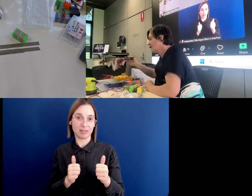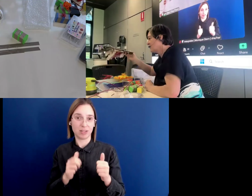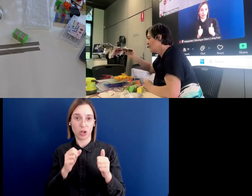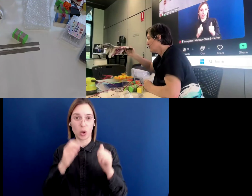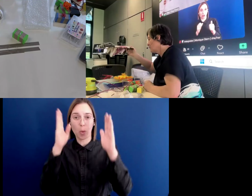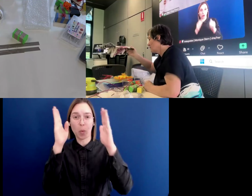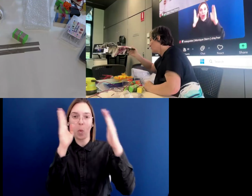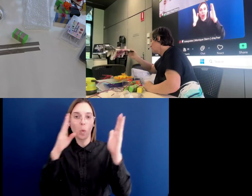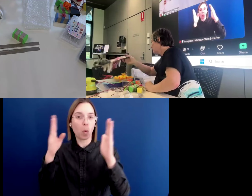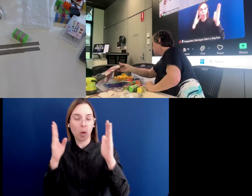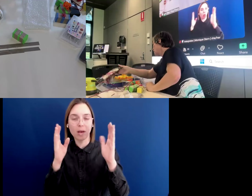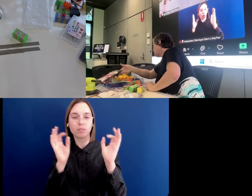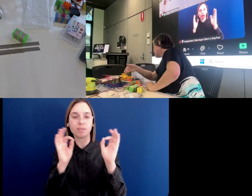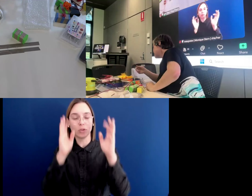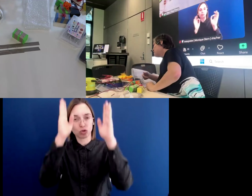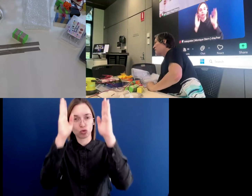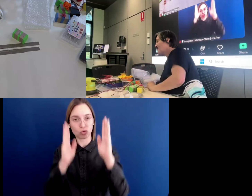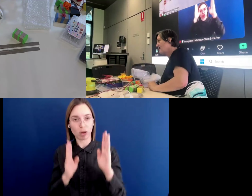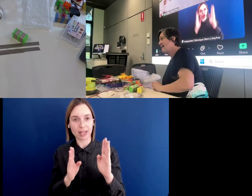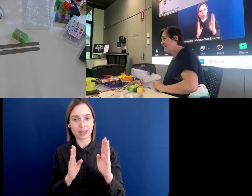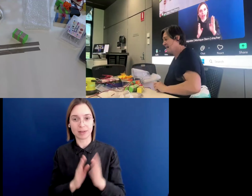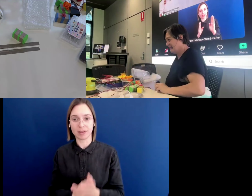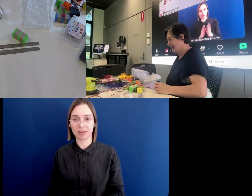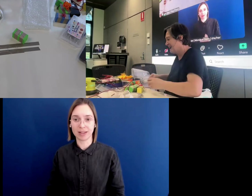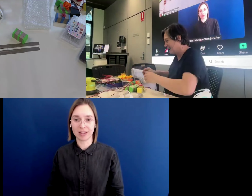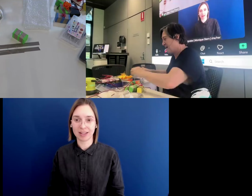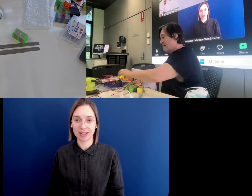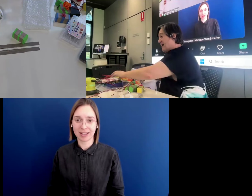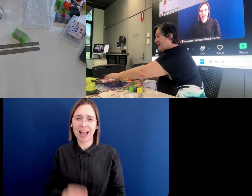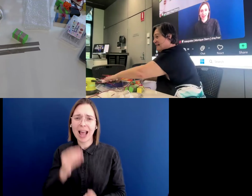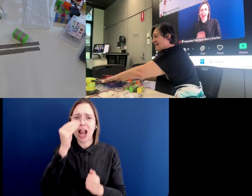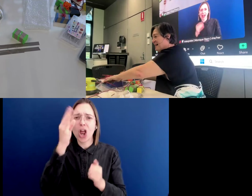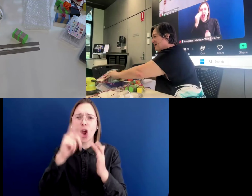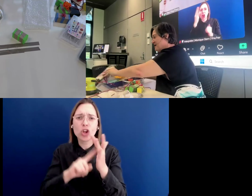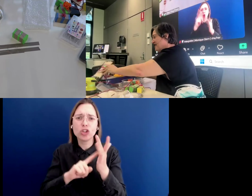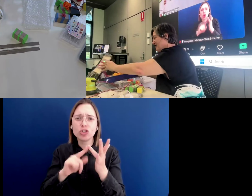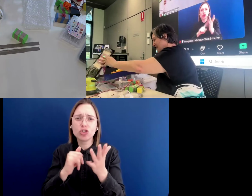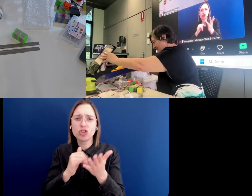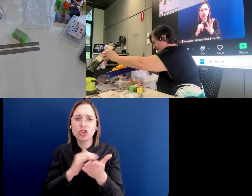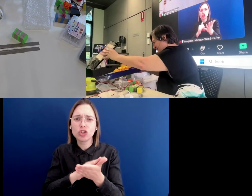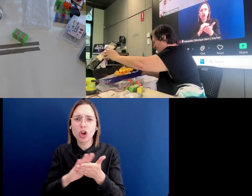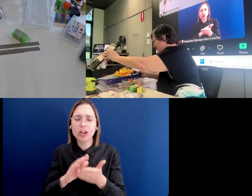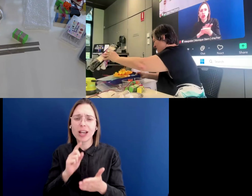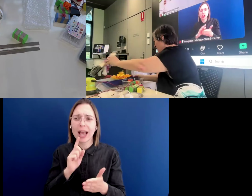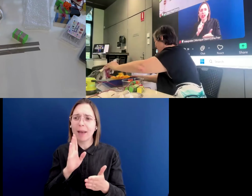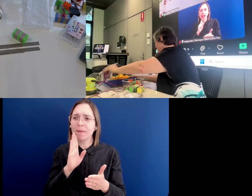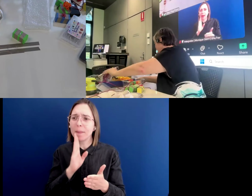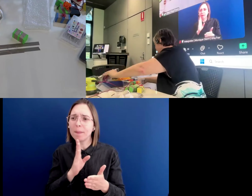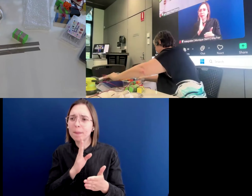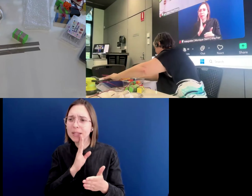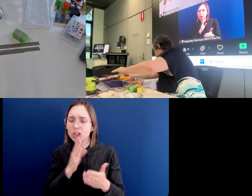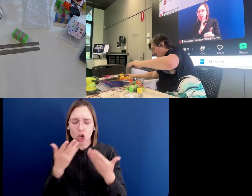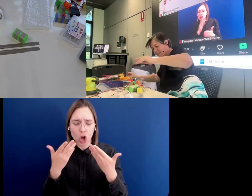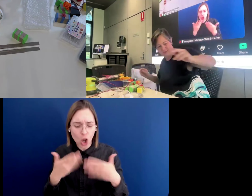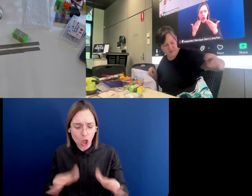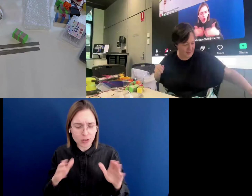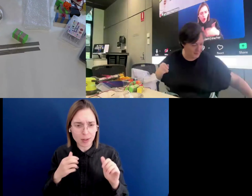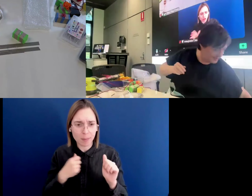Josh, I've lost the micro bit. I buried the micro bit. I'm sure I had it here